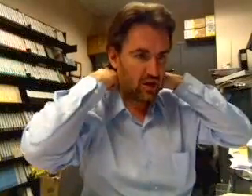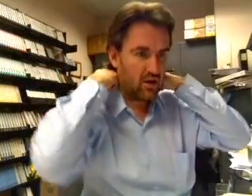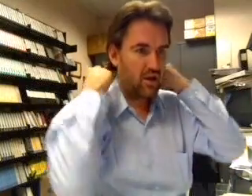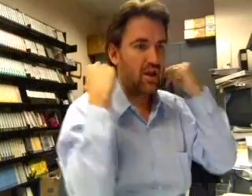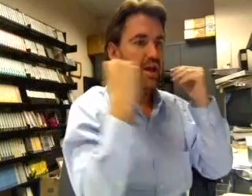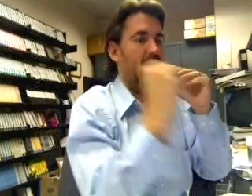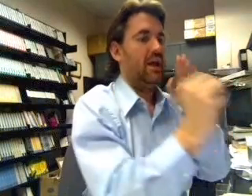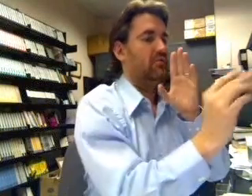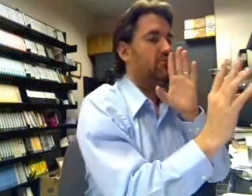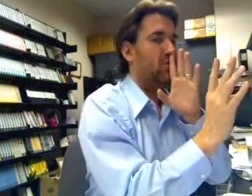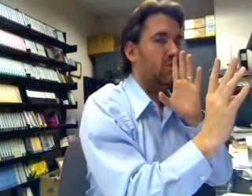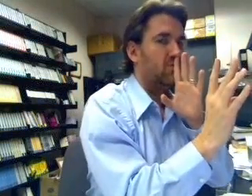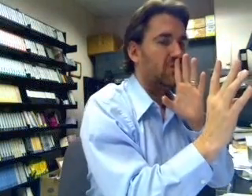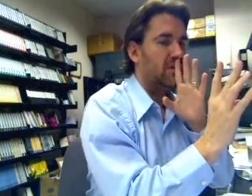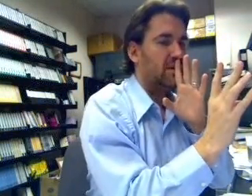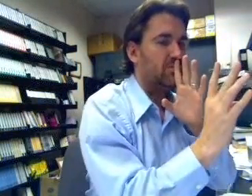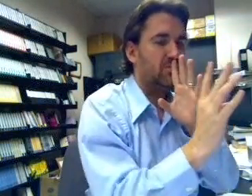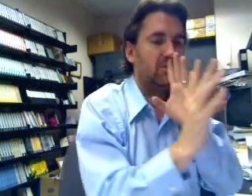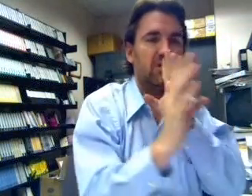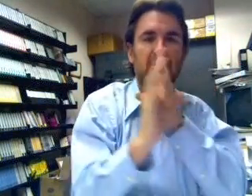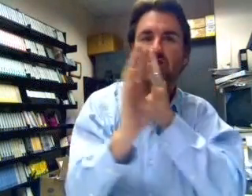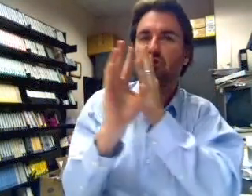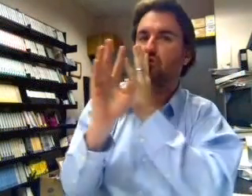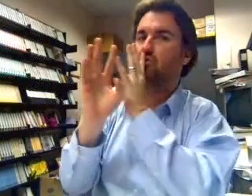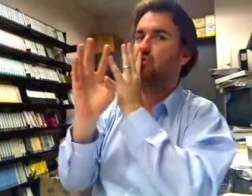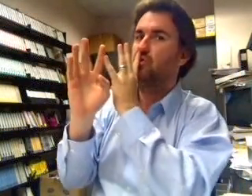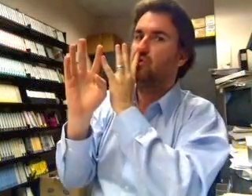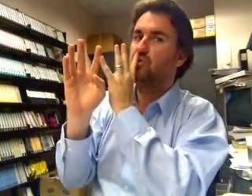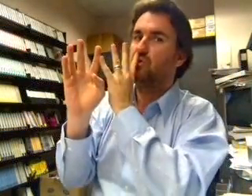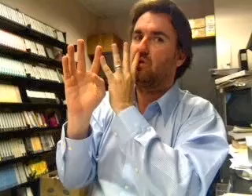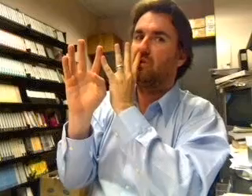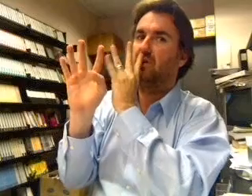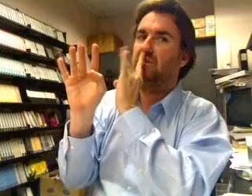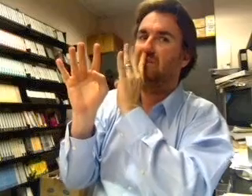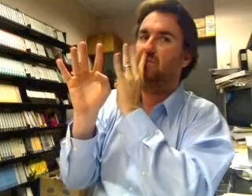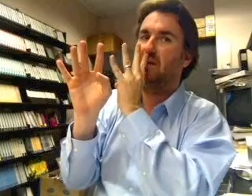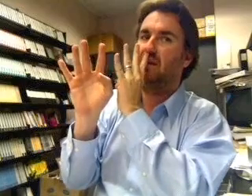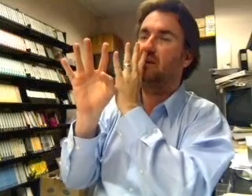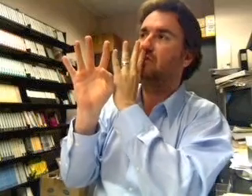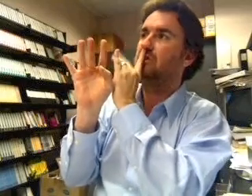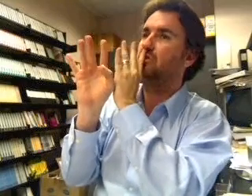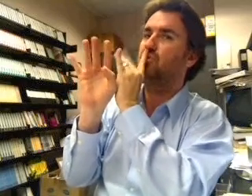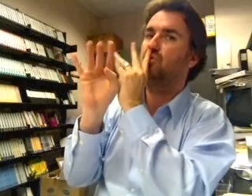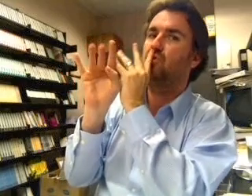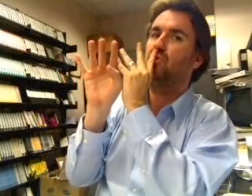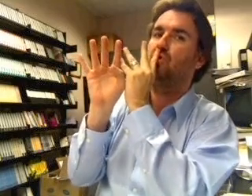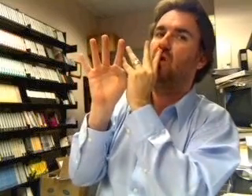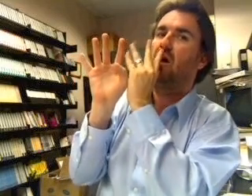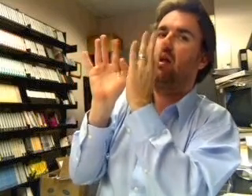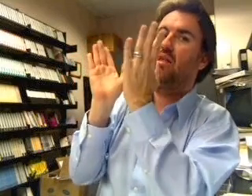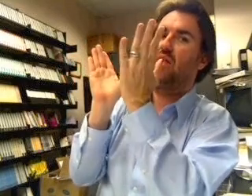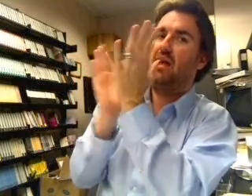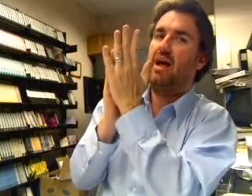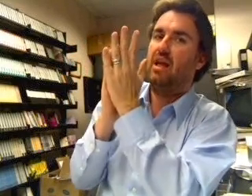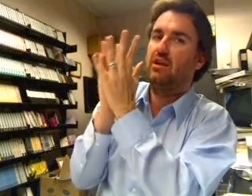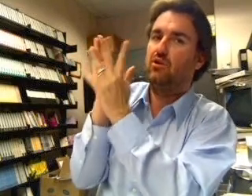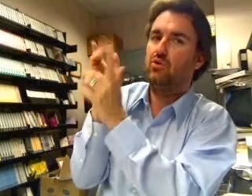hair, and from your lips she drew, so we're about to speak, she drew the